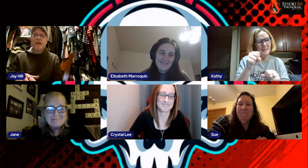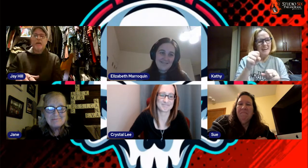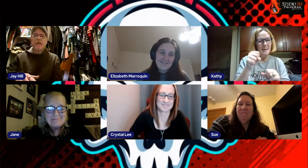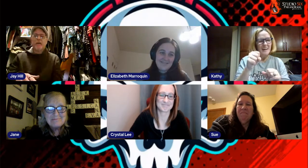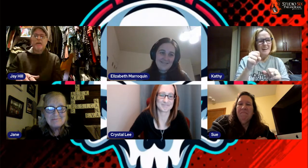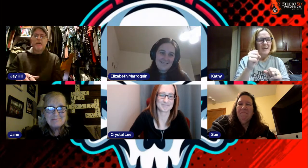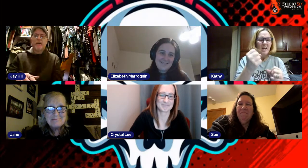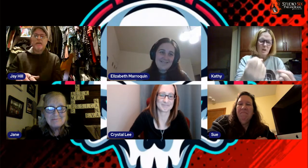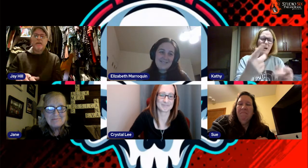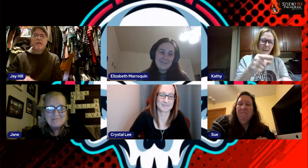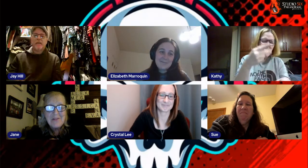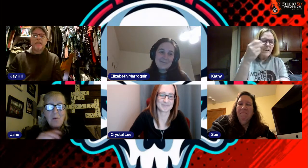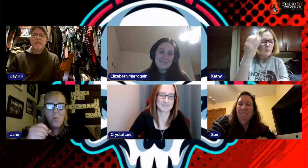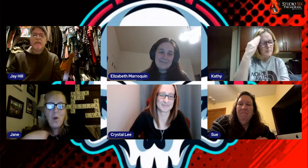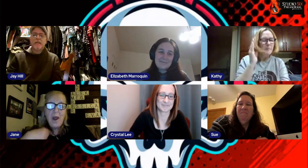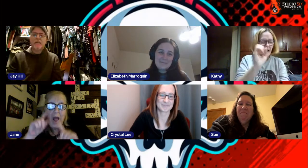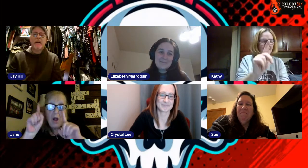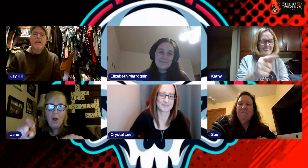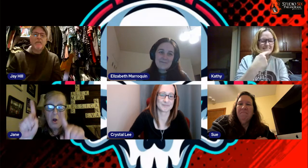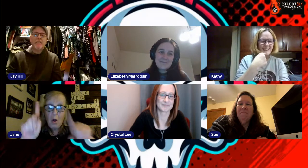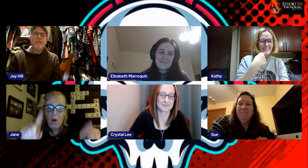back.